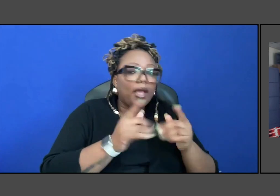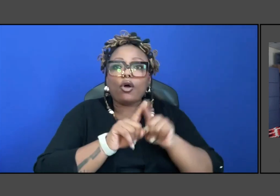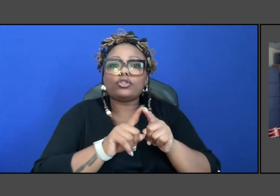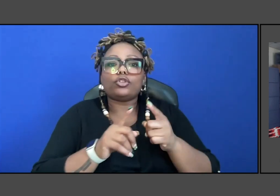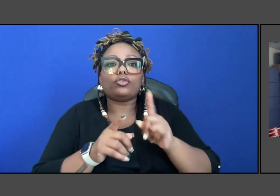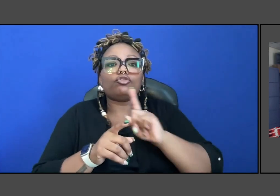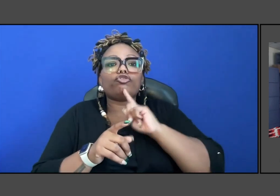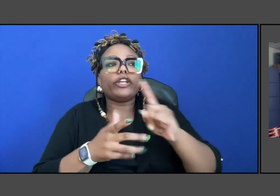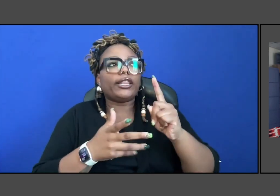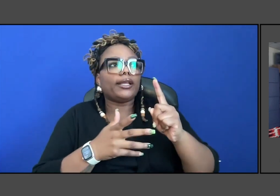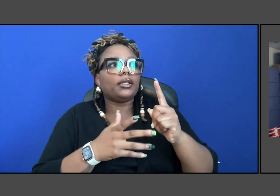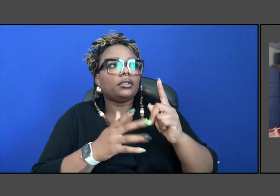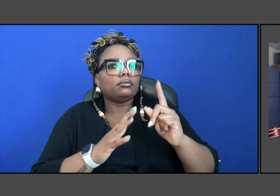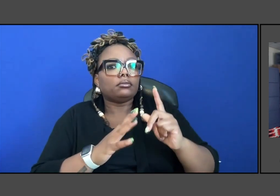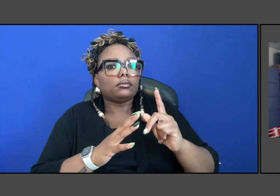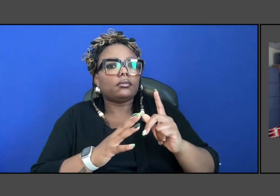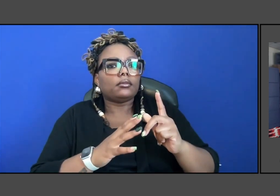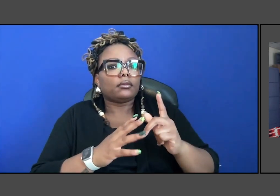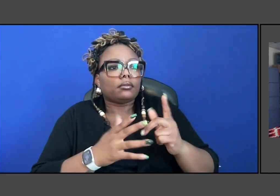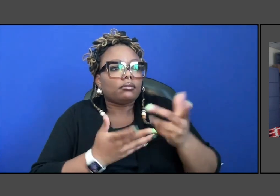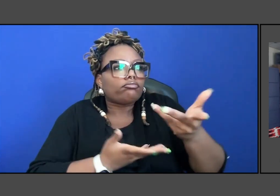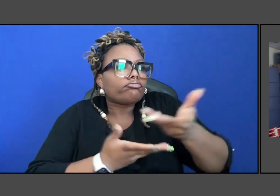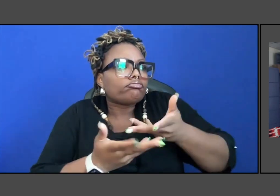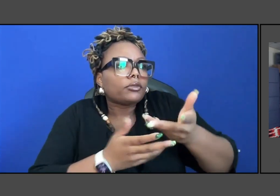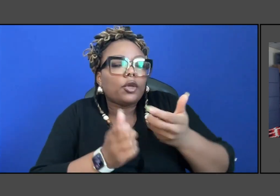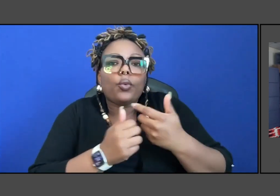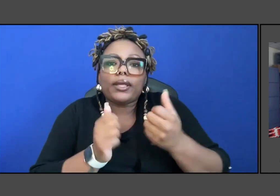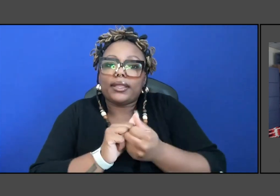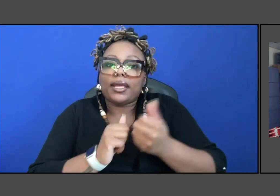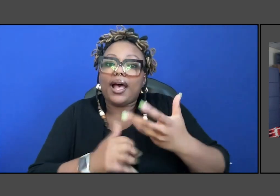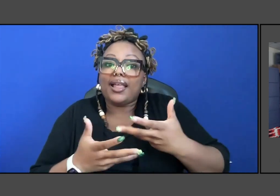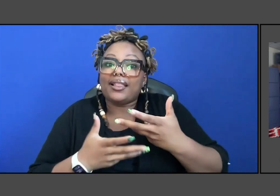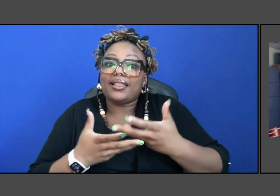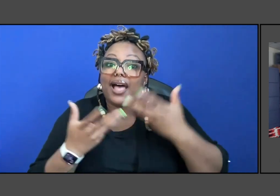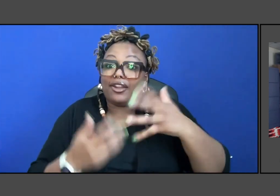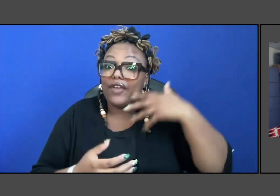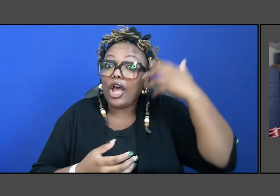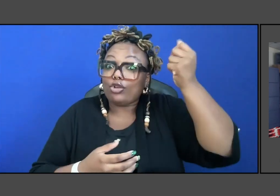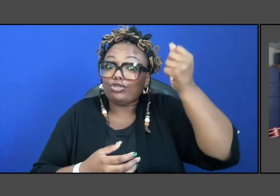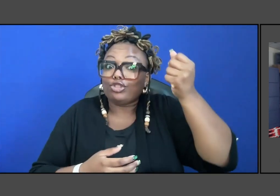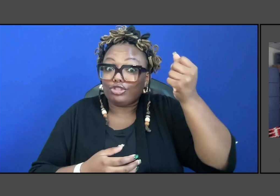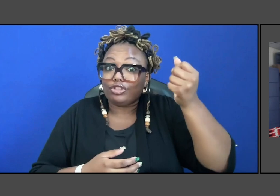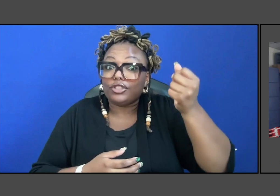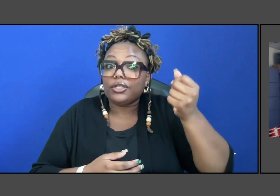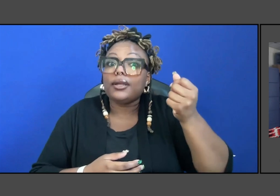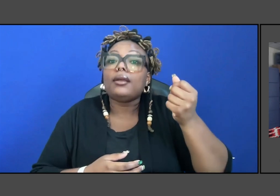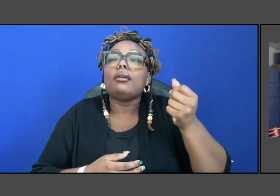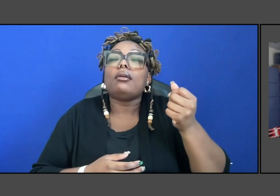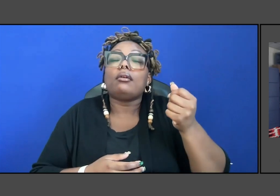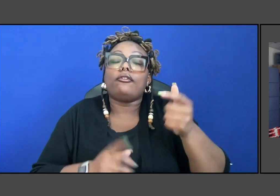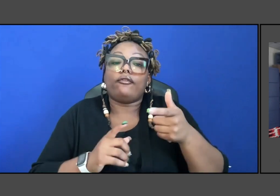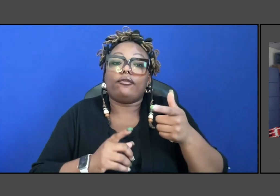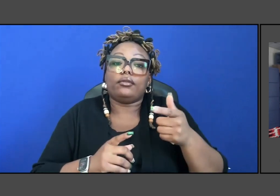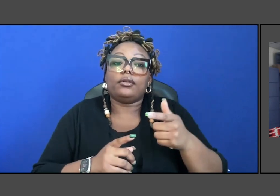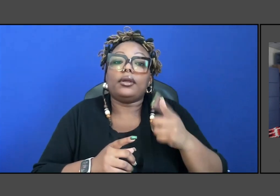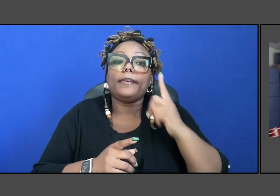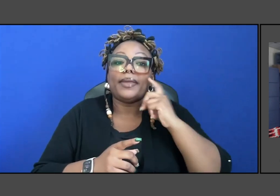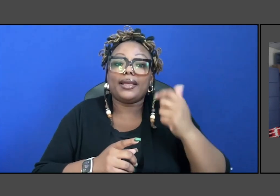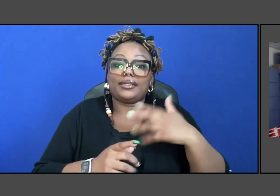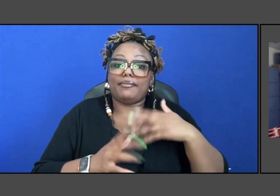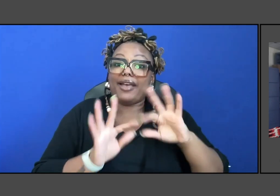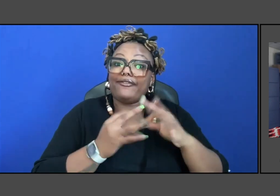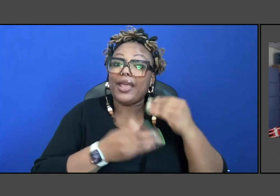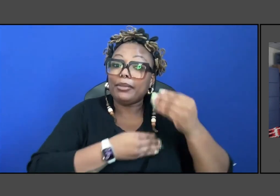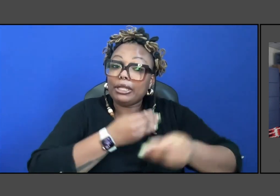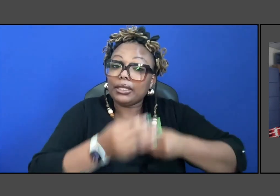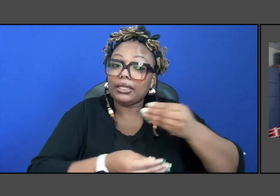with many Masawal elders who took me in because of my own family's lineage, and really trying